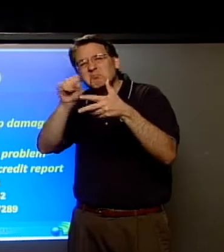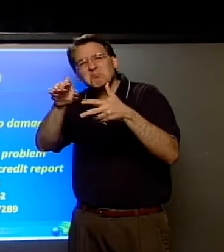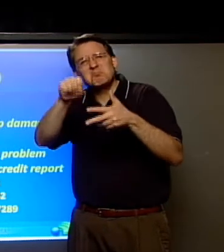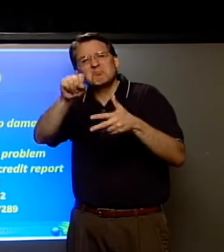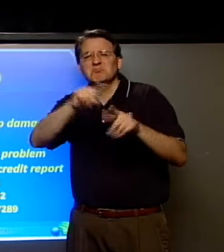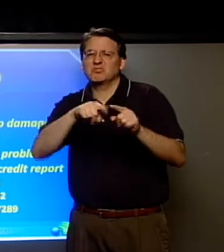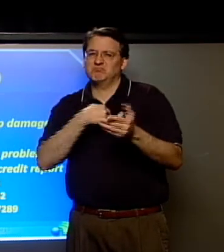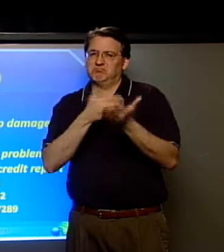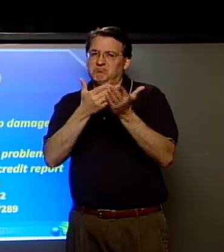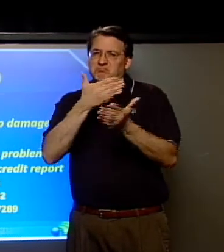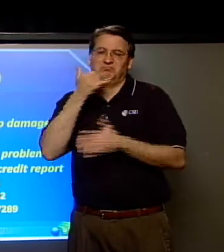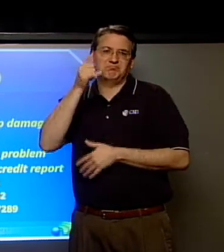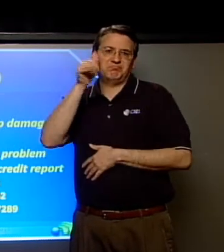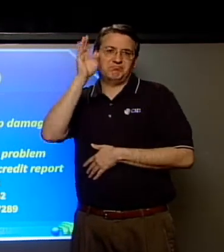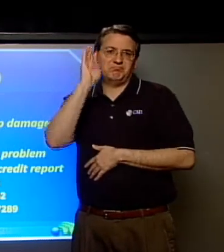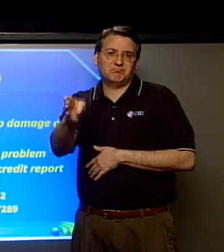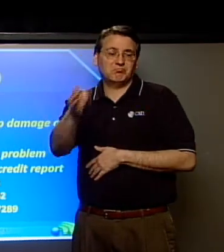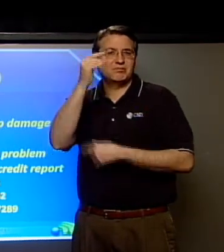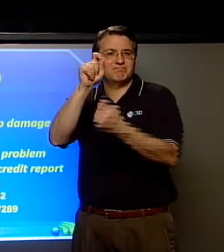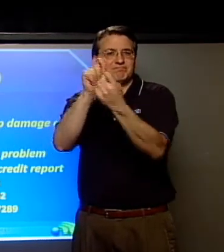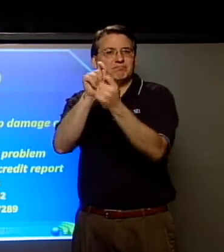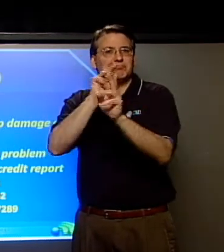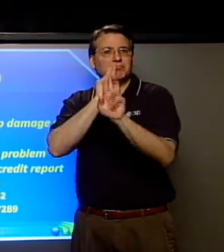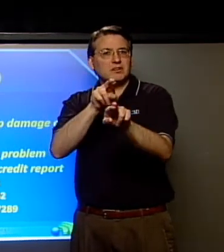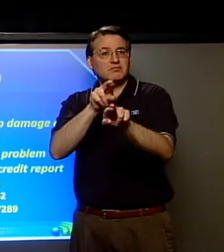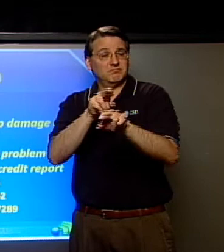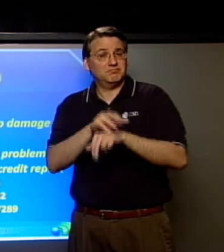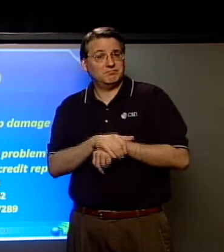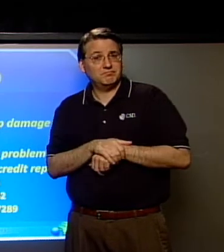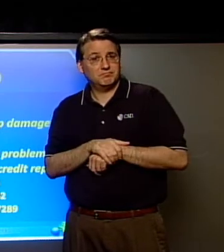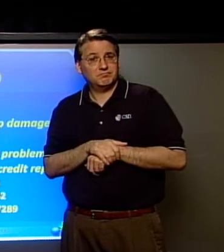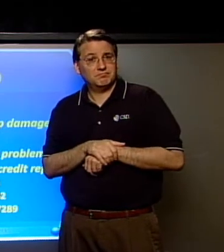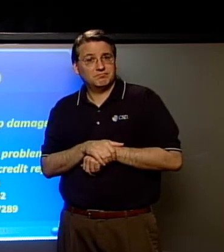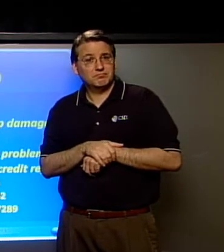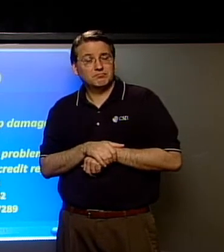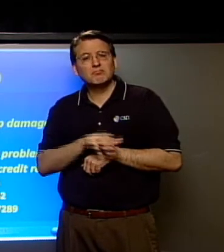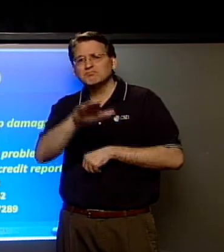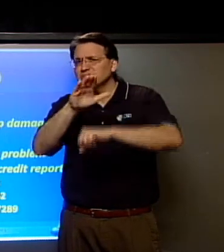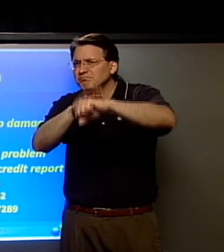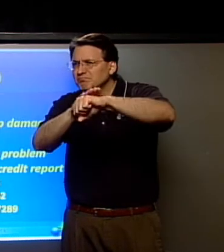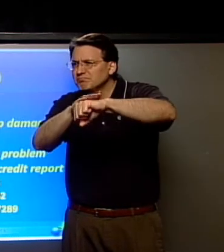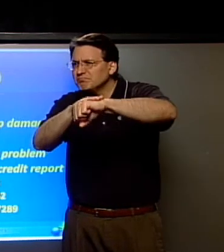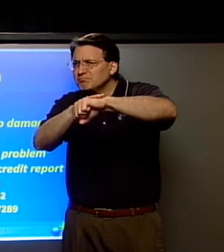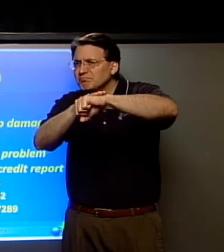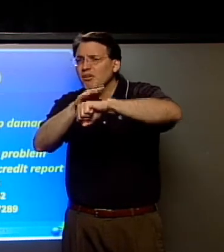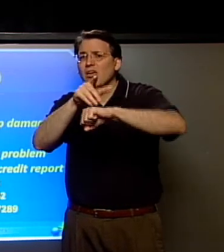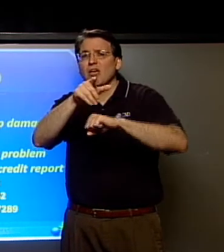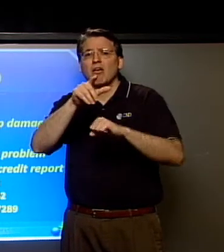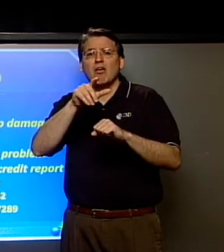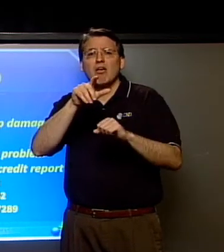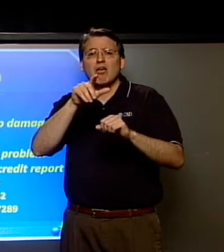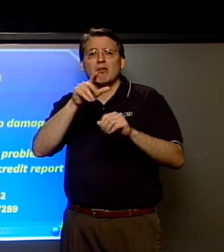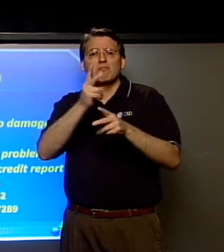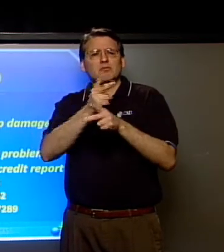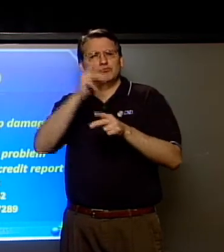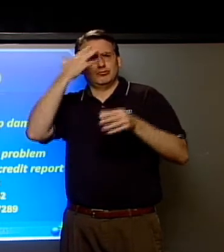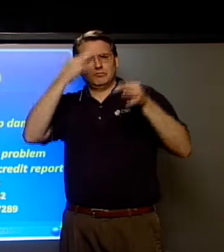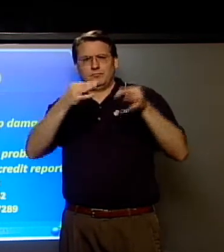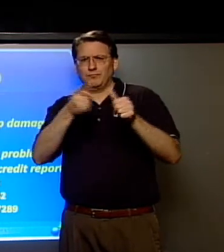If you've already set up contact with them through email, then you might can have an email every time there's fraudulent suspected activity